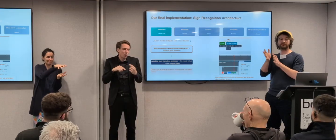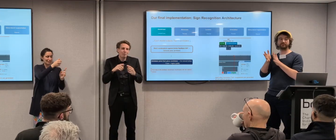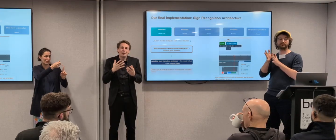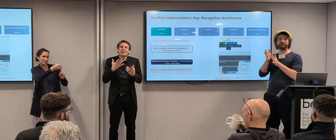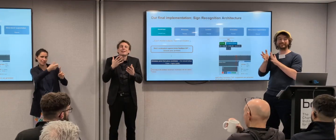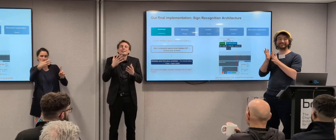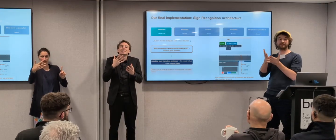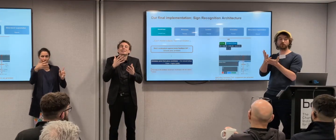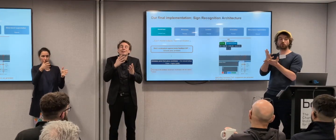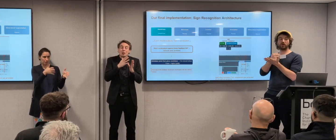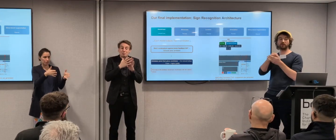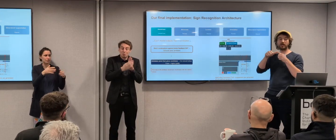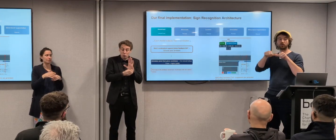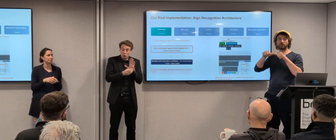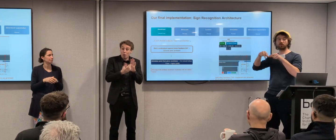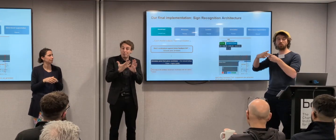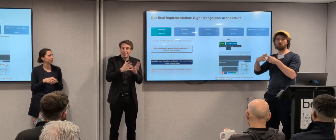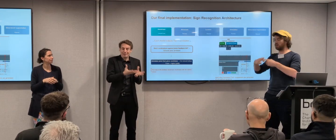expanding it.